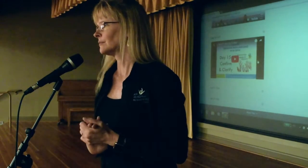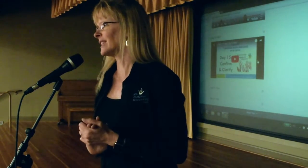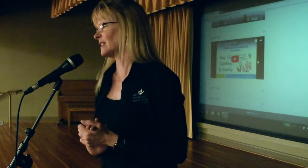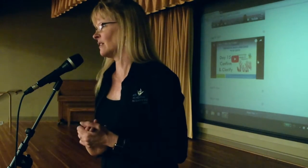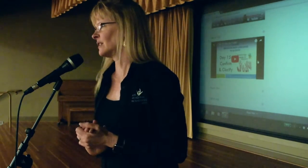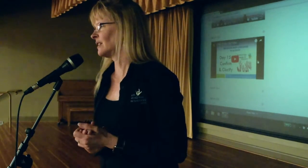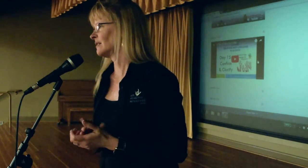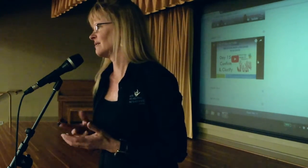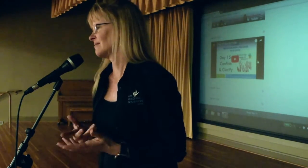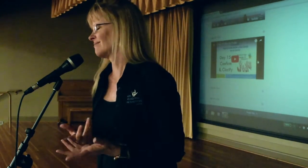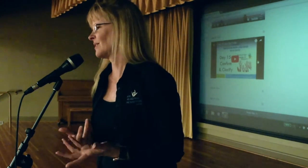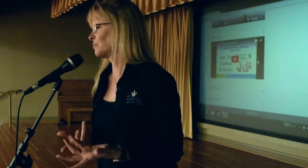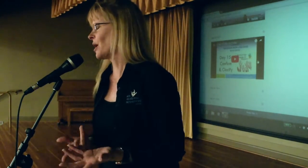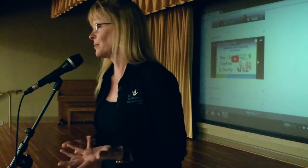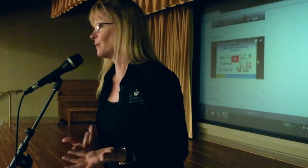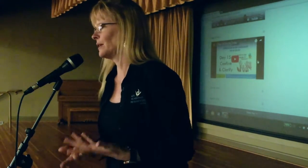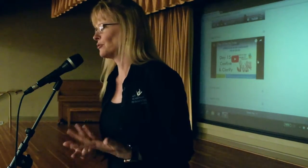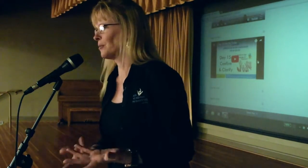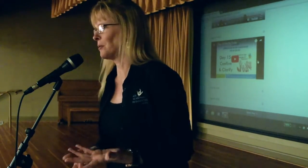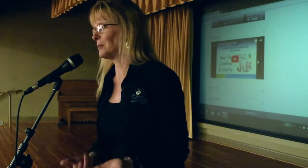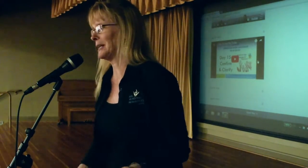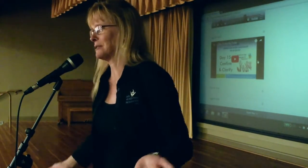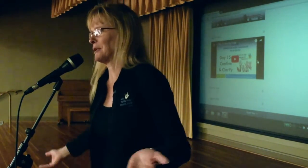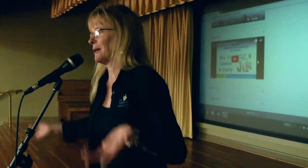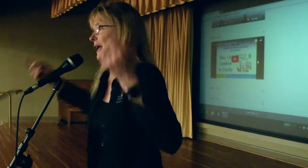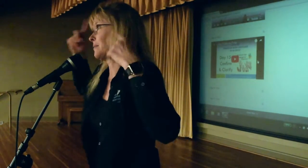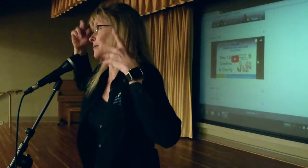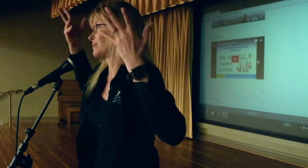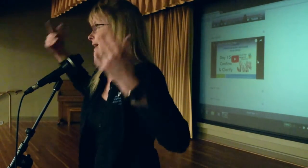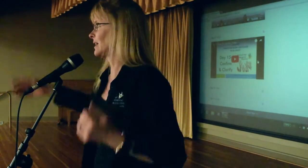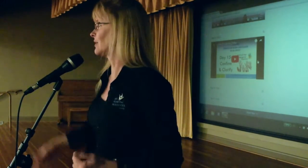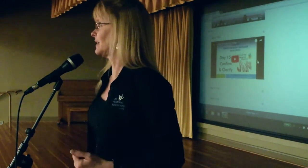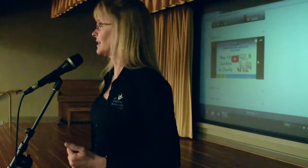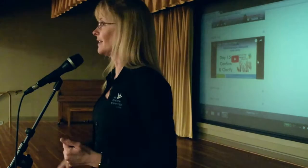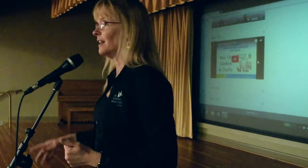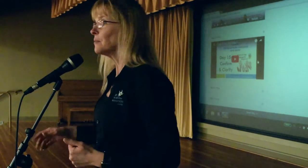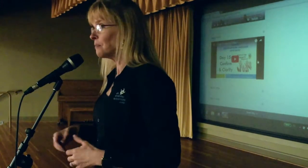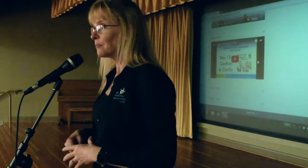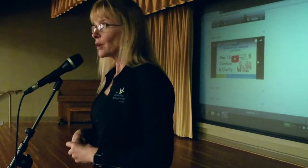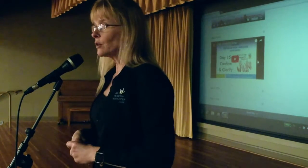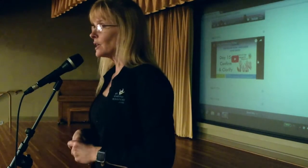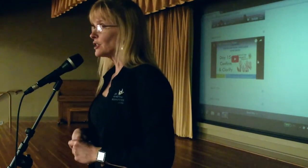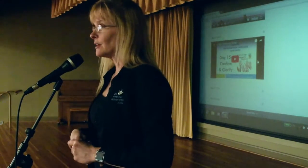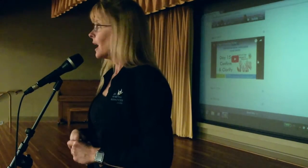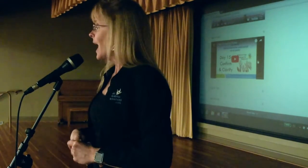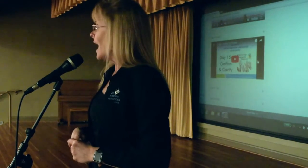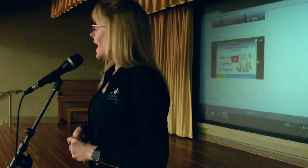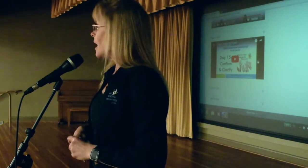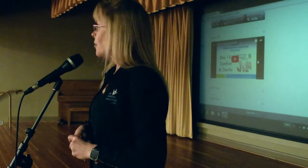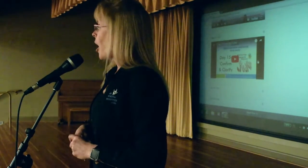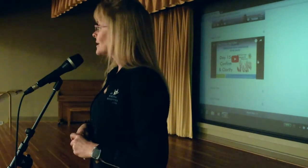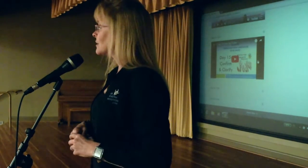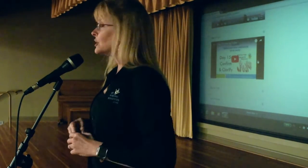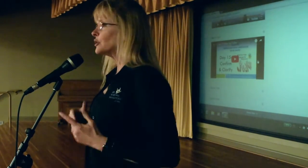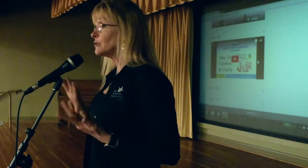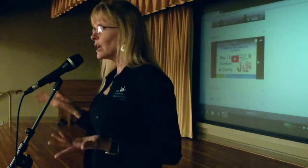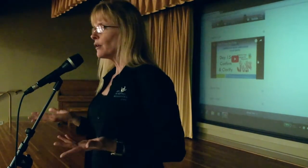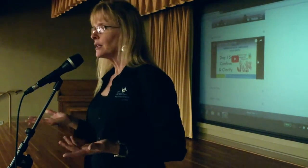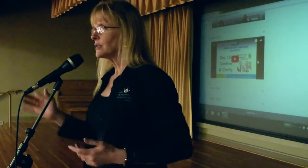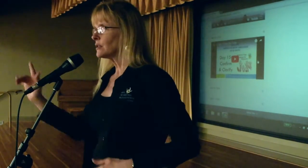It's not really the proper way to remember, but that's what I came up to my head right then. Good question. Also, did you notice,